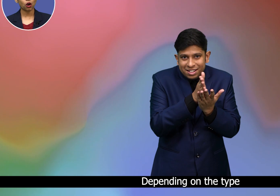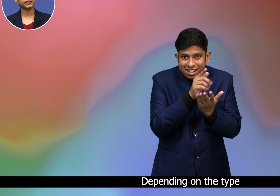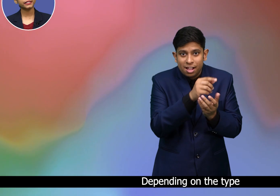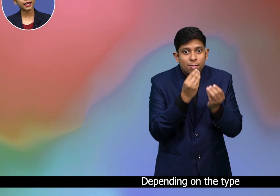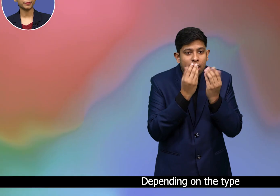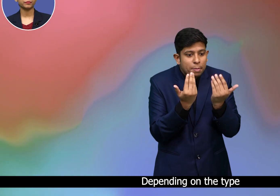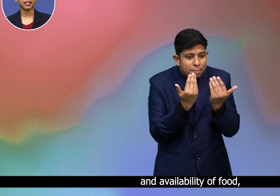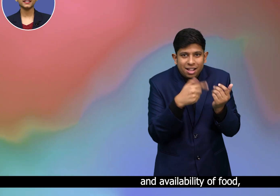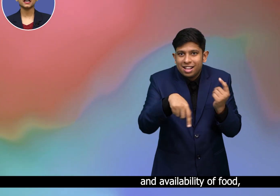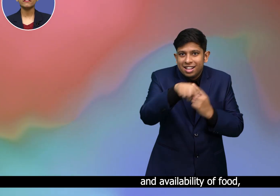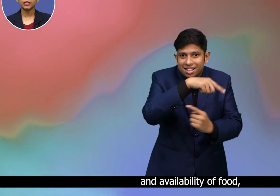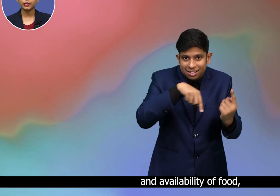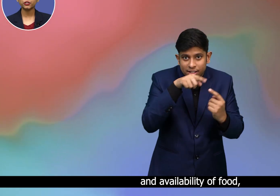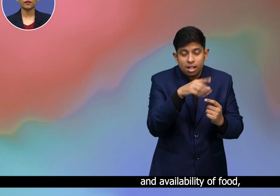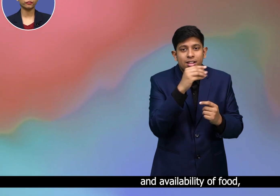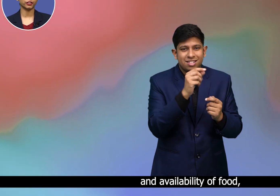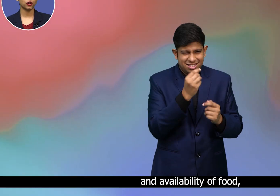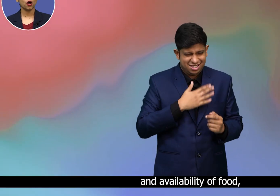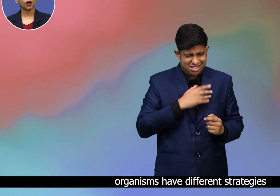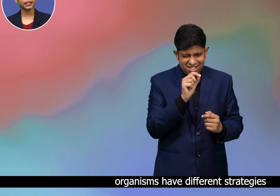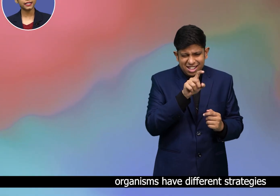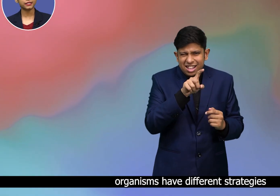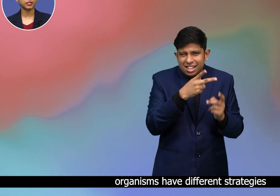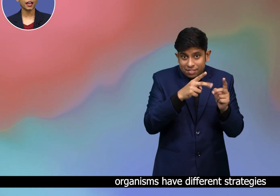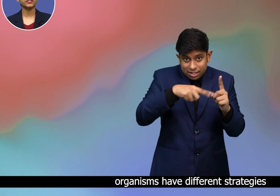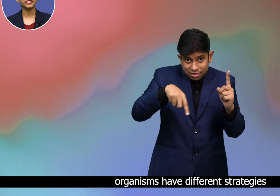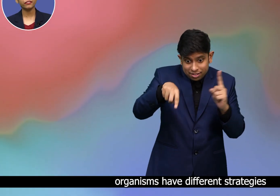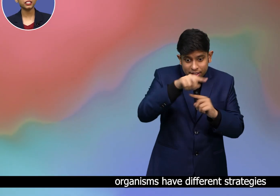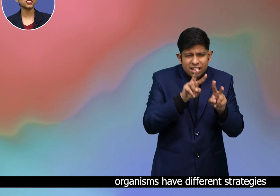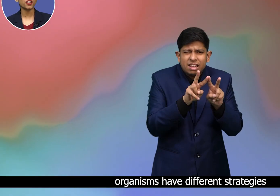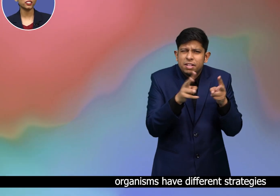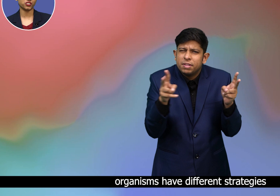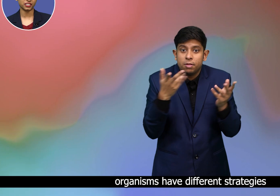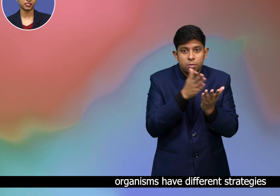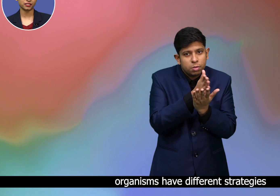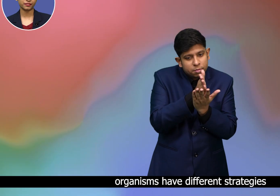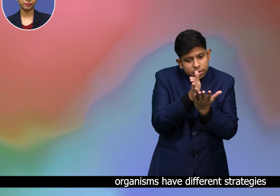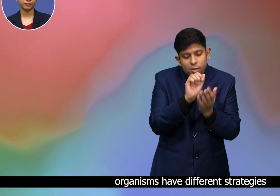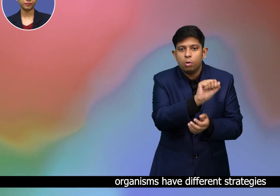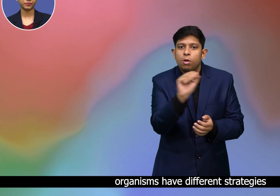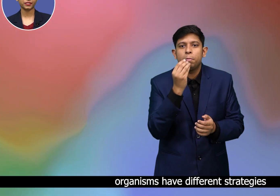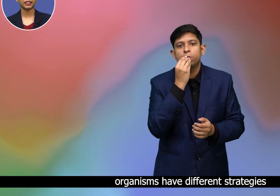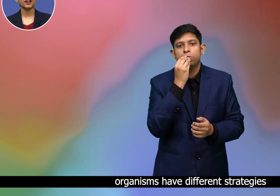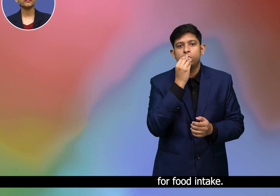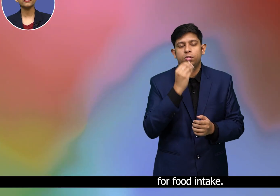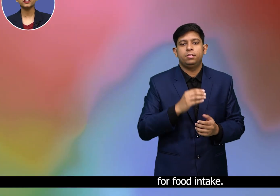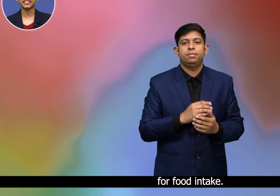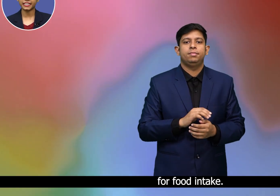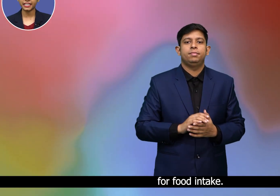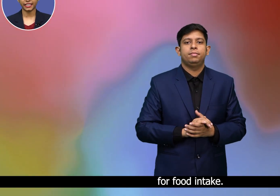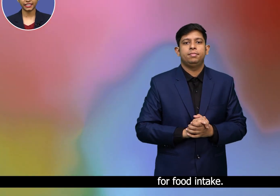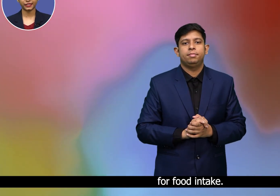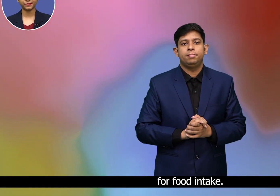Depending on the type and availability of food, organisms have different strategies for